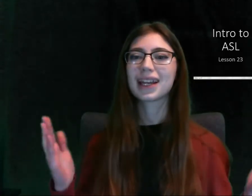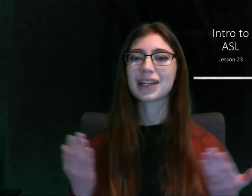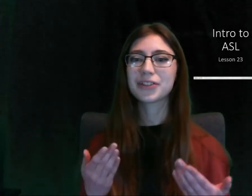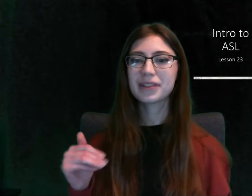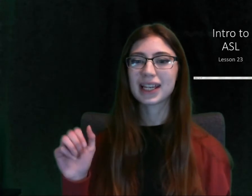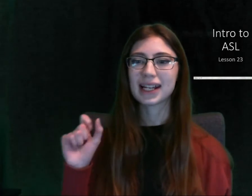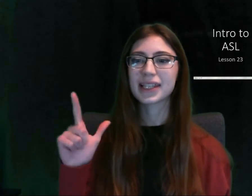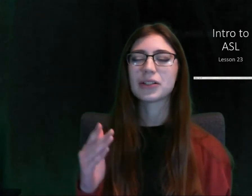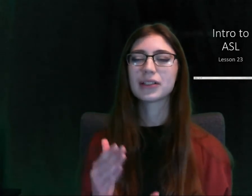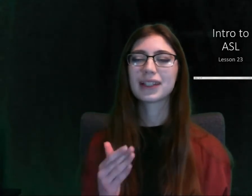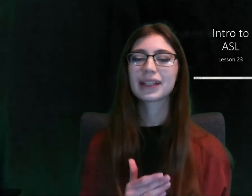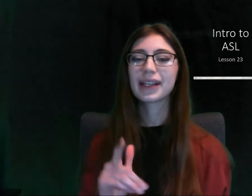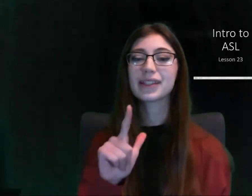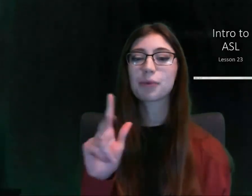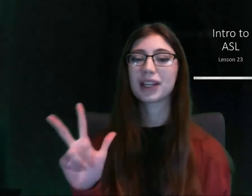Intro to ASL, Lesson 23.